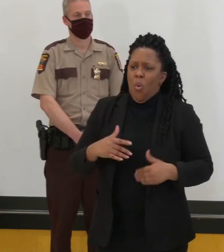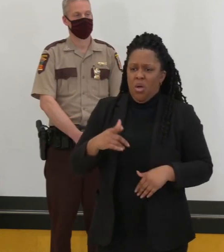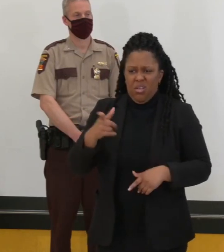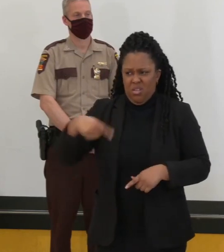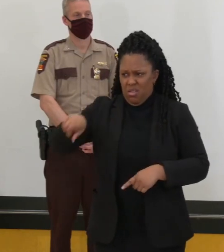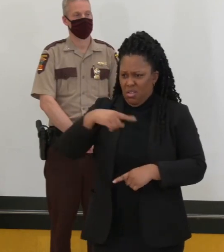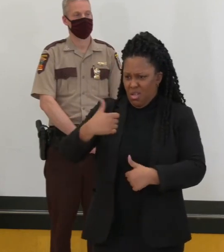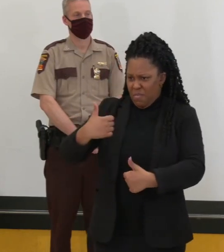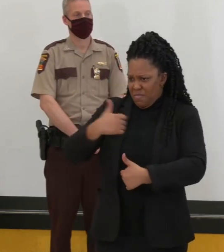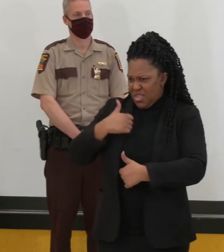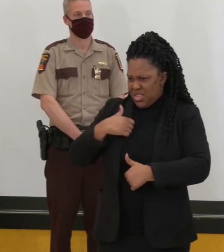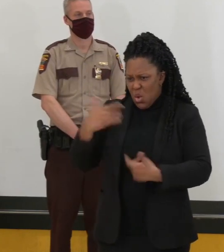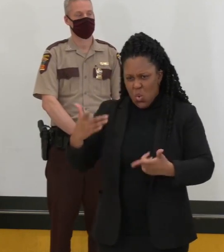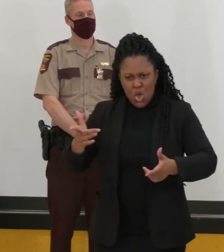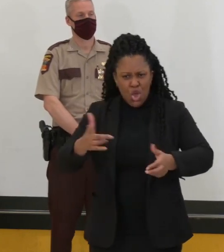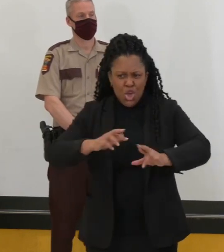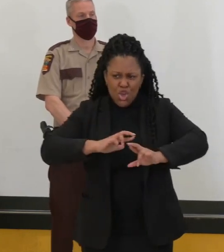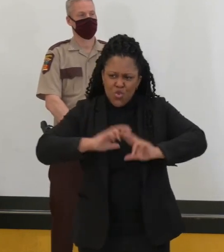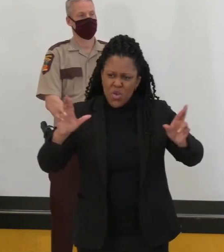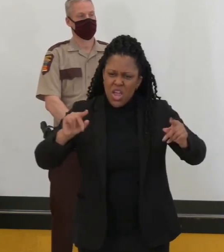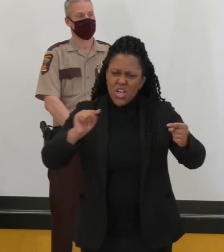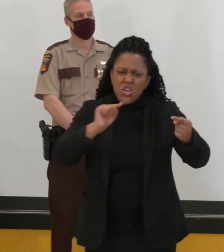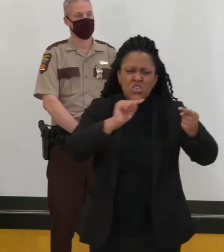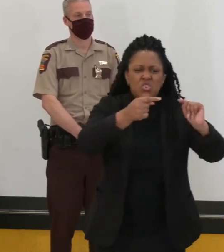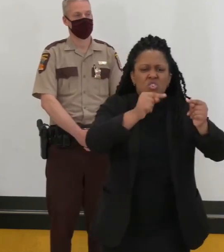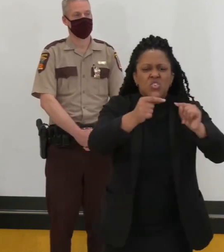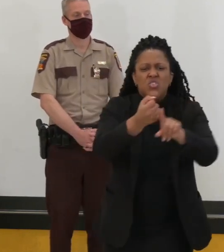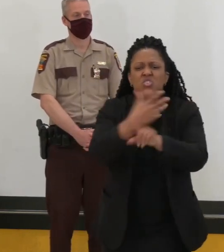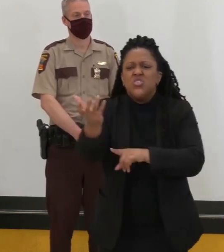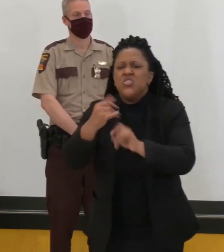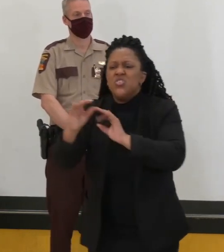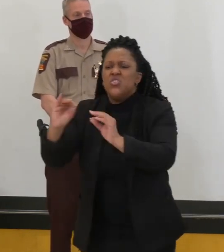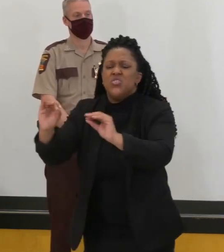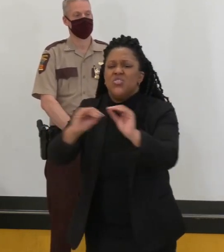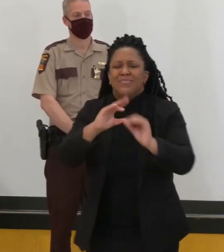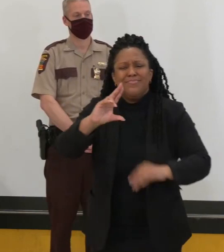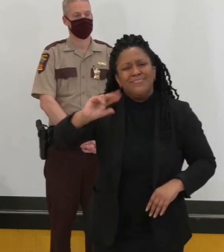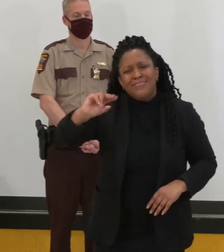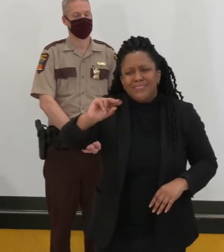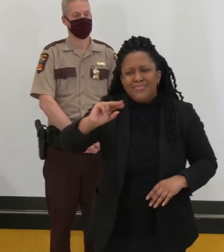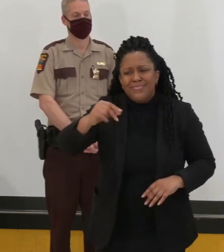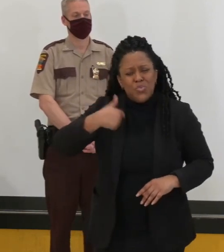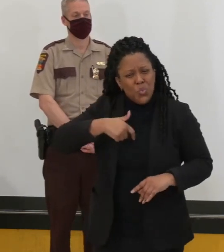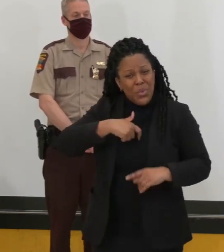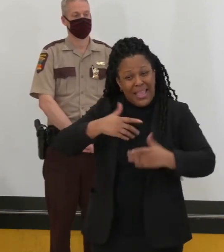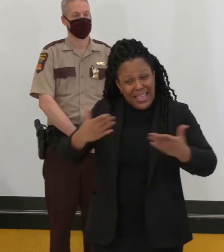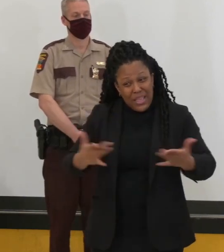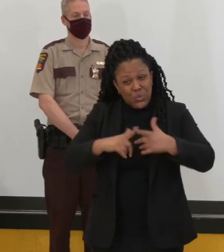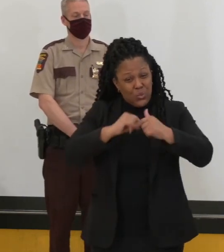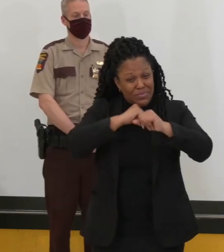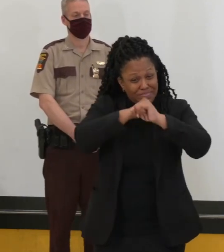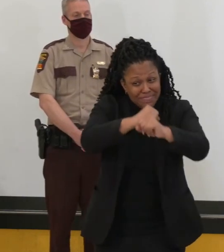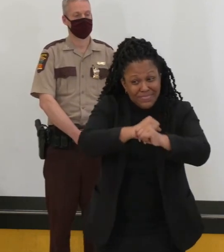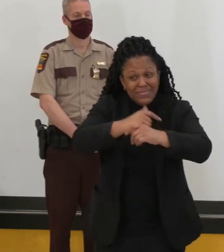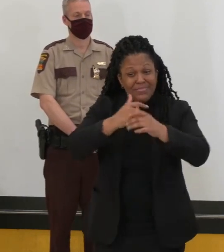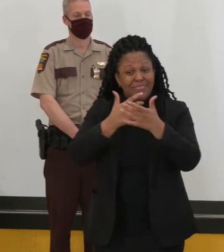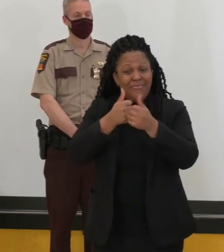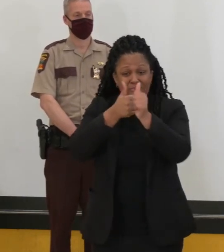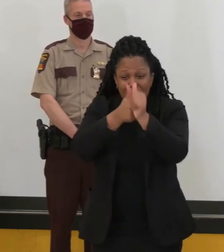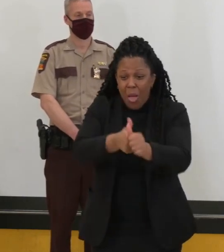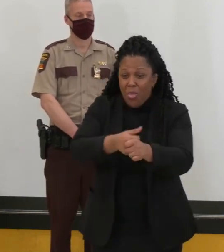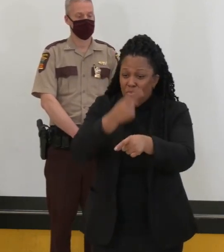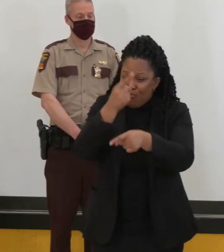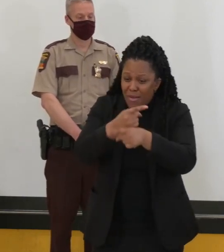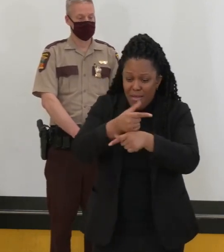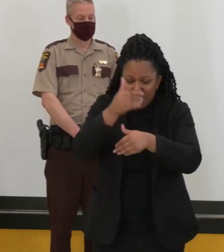we did not use those in any of the civil unrest support that we've provided over the last year. The Minnesota National Guard continues to be an